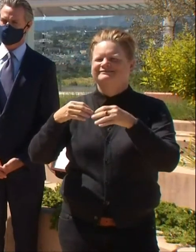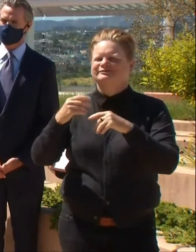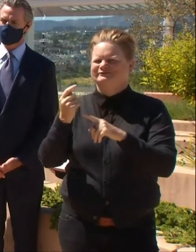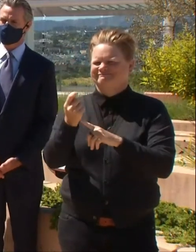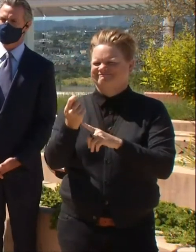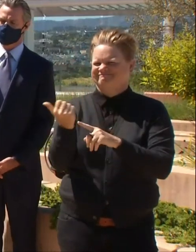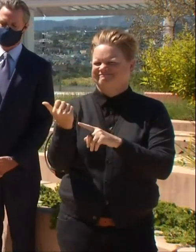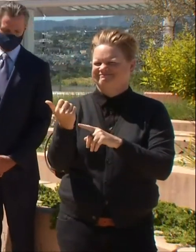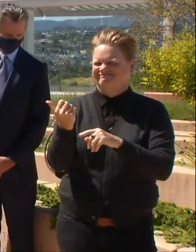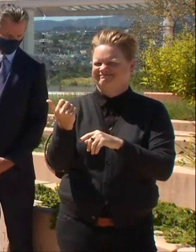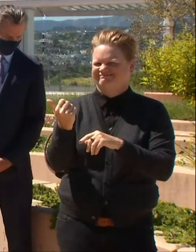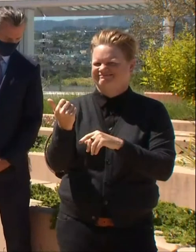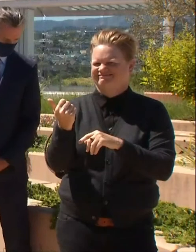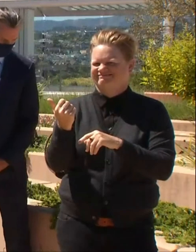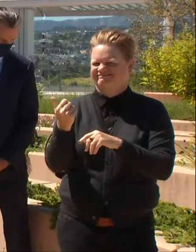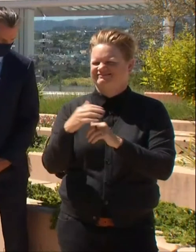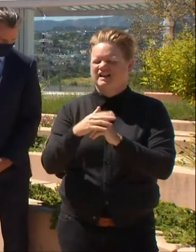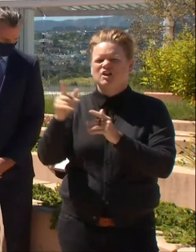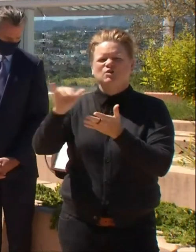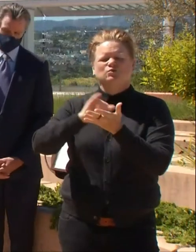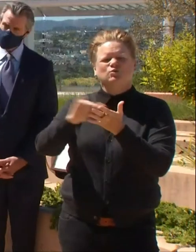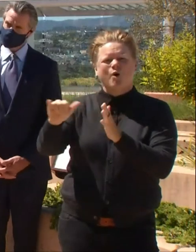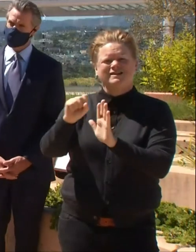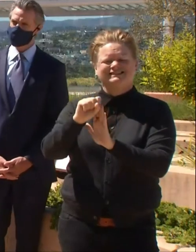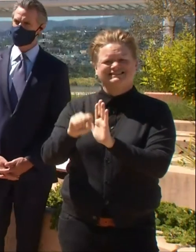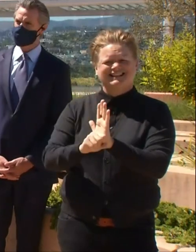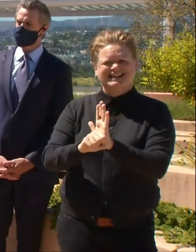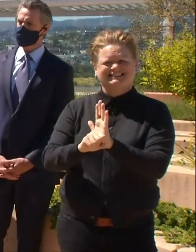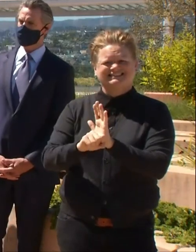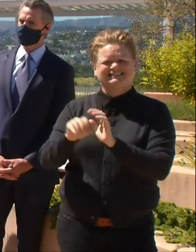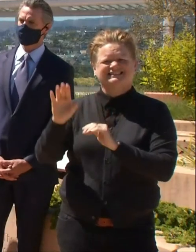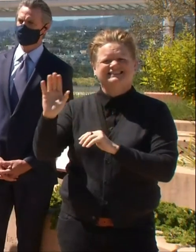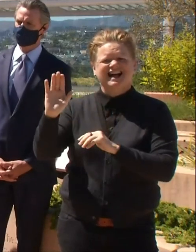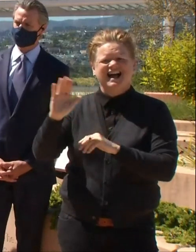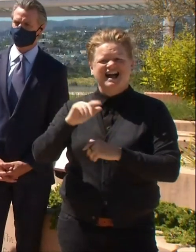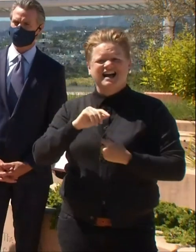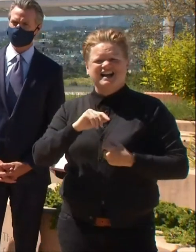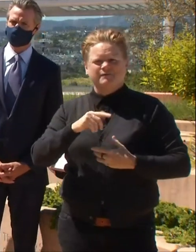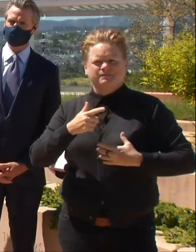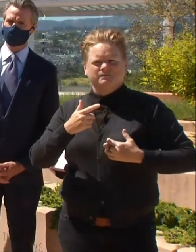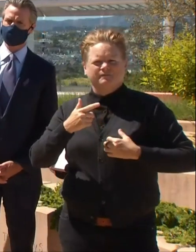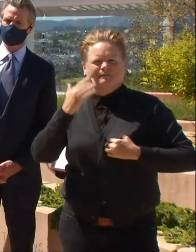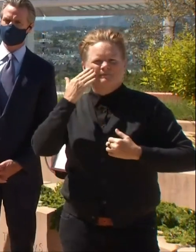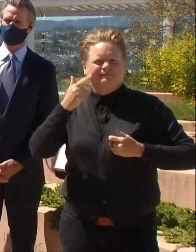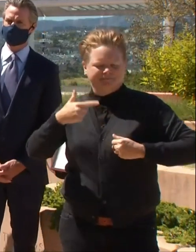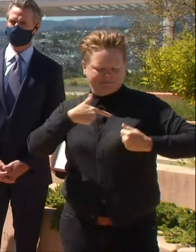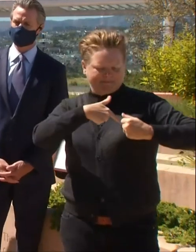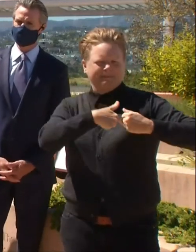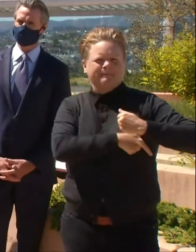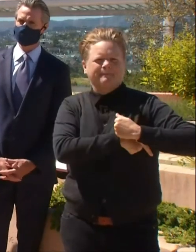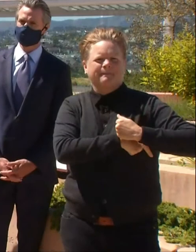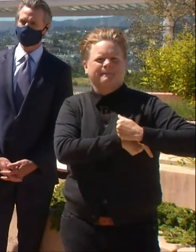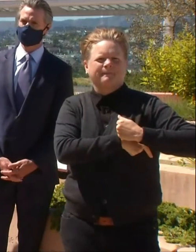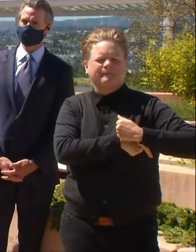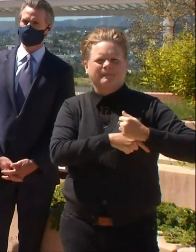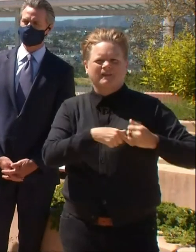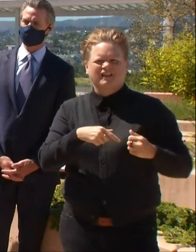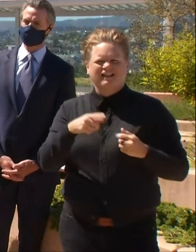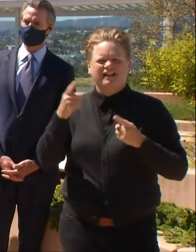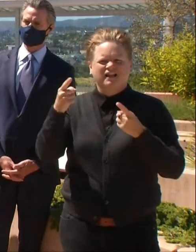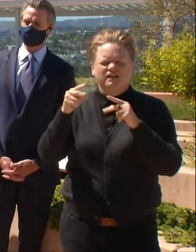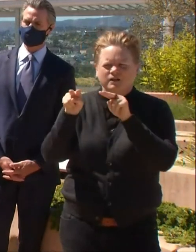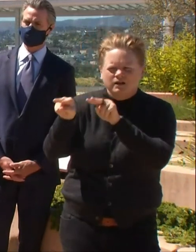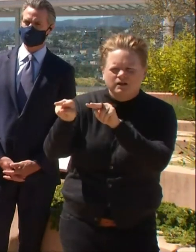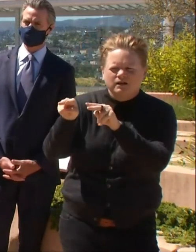York State's, New York City's concealed carry permitting scheme. So the court will be looking at that. We have a lot of faith,